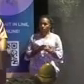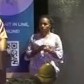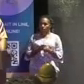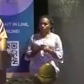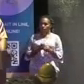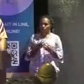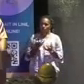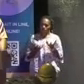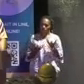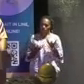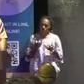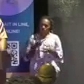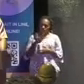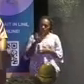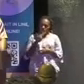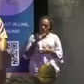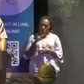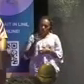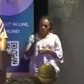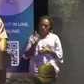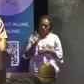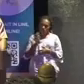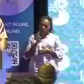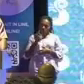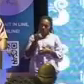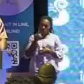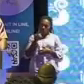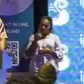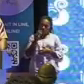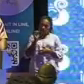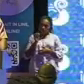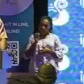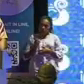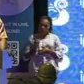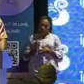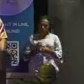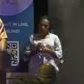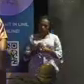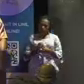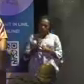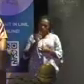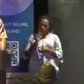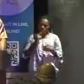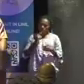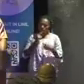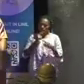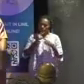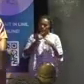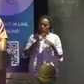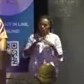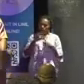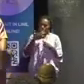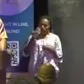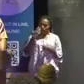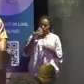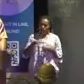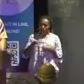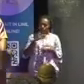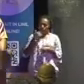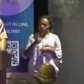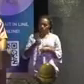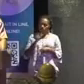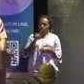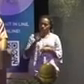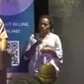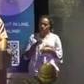to almost 10% now. So that's when you add in, it goes almost 56%. Plus GST, all